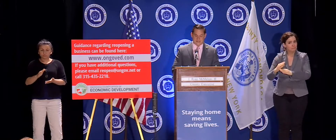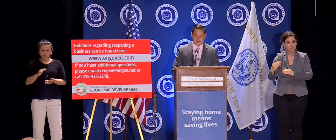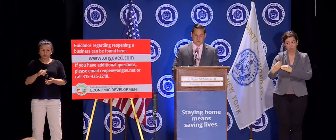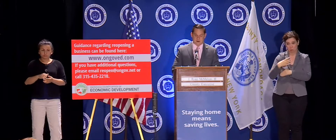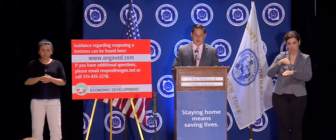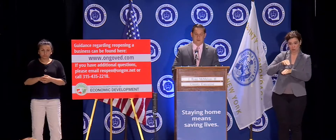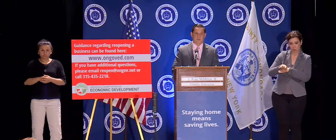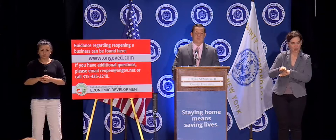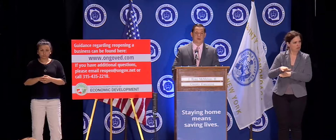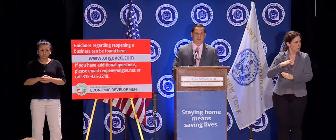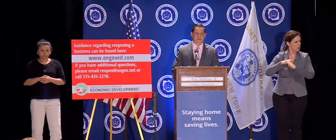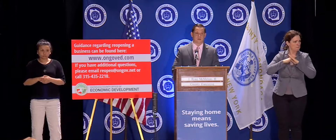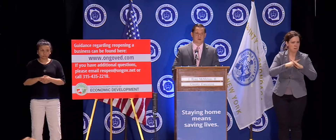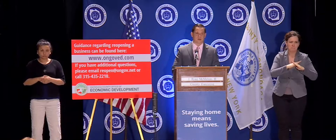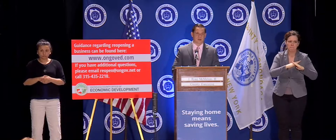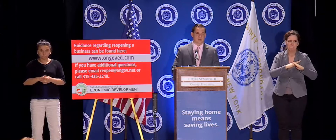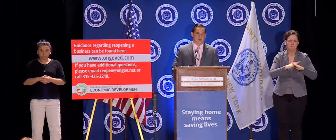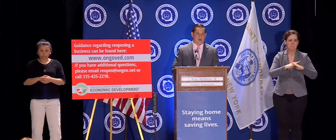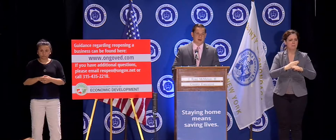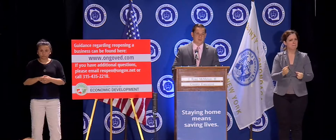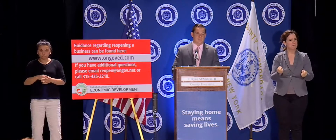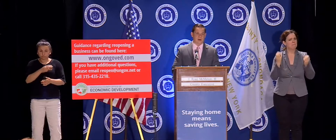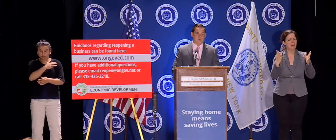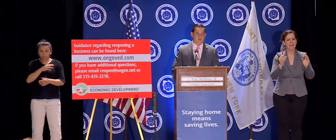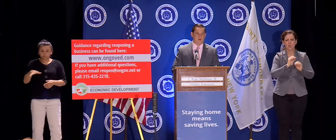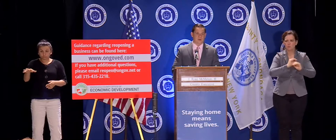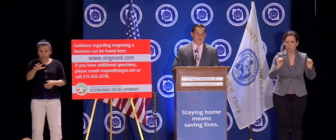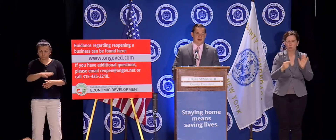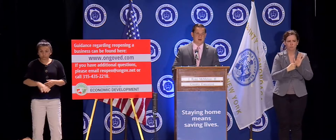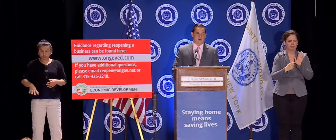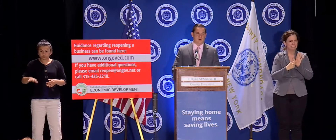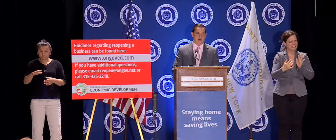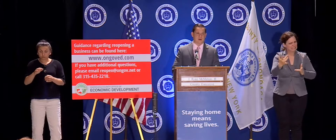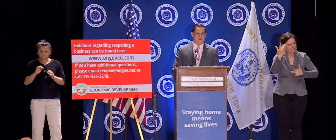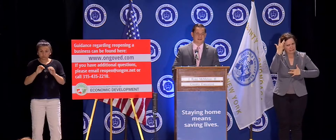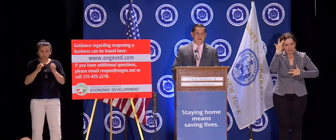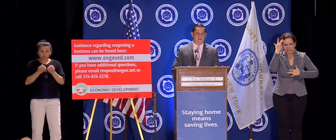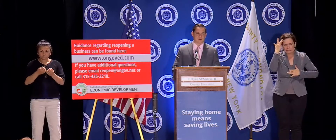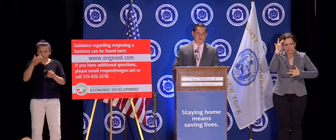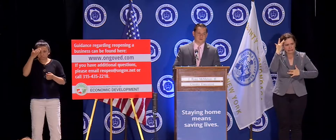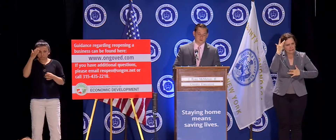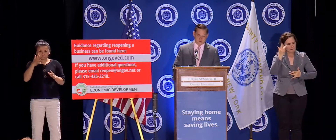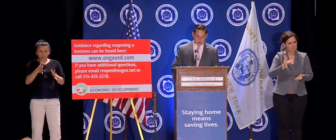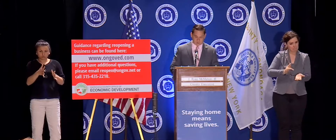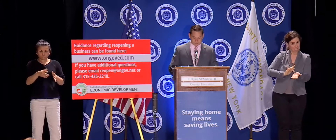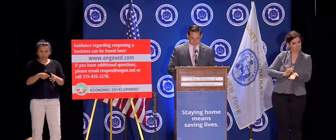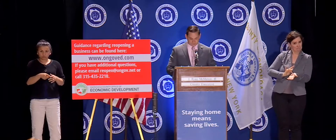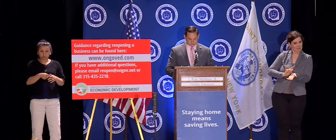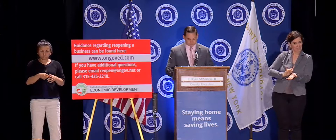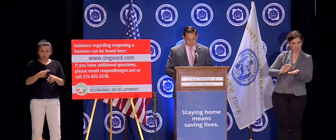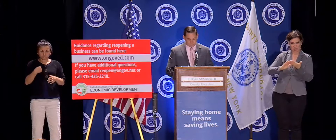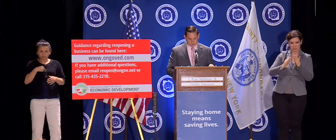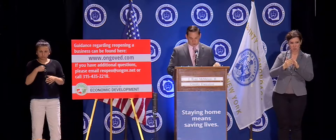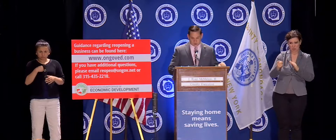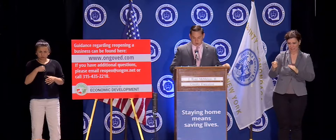They're asymptomatic people in the community, and the medical community does not know how contagious those individuals are.